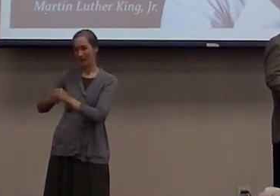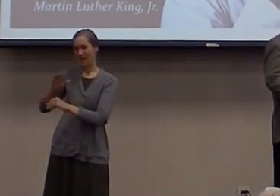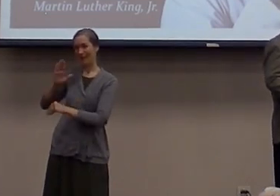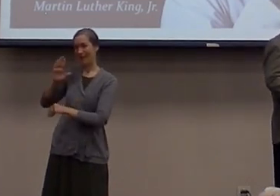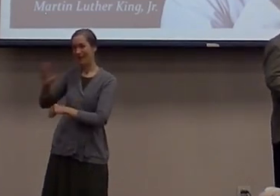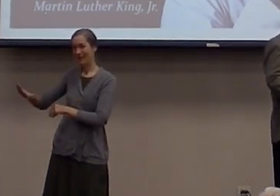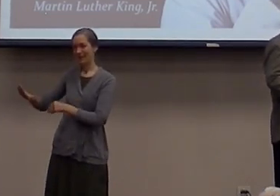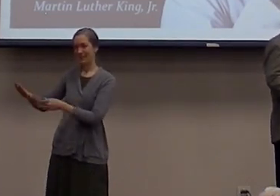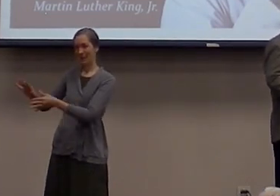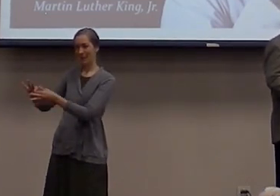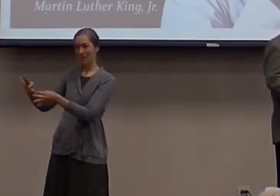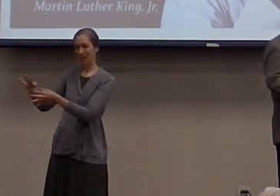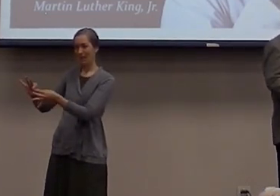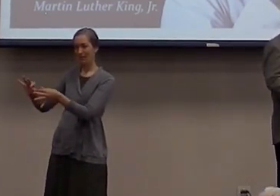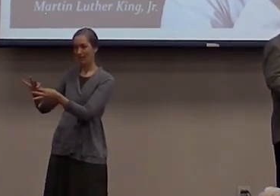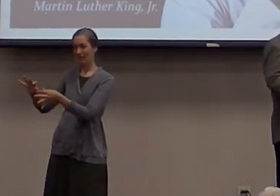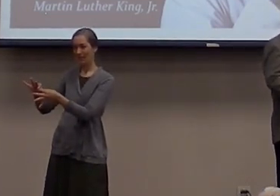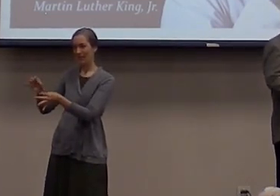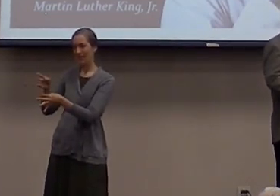He just wouldn't stop.